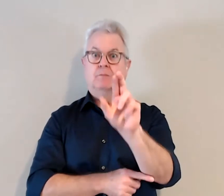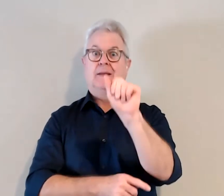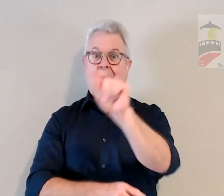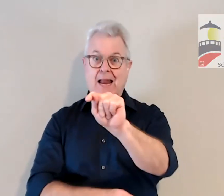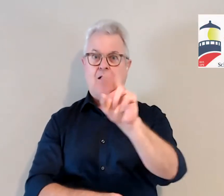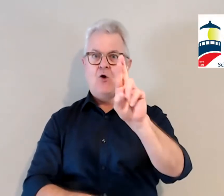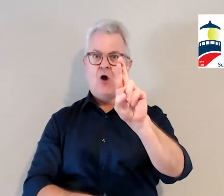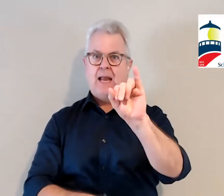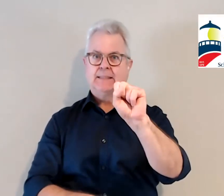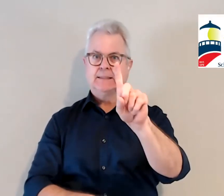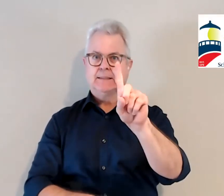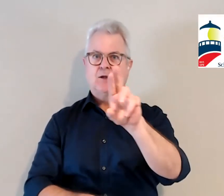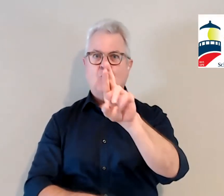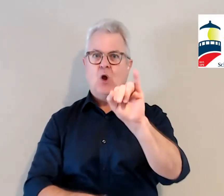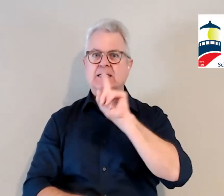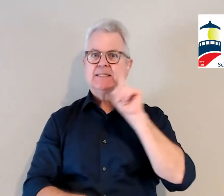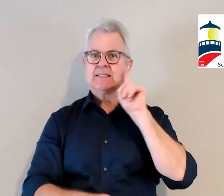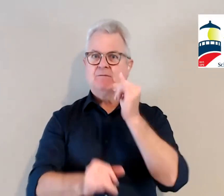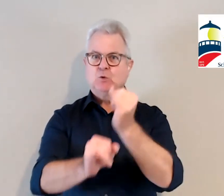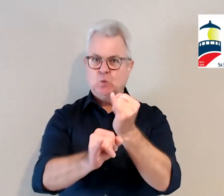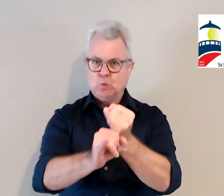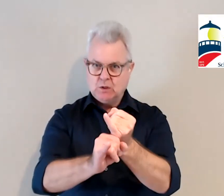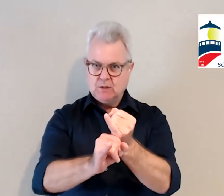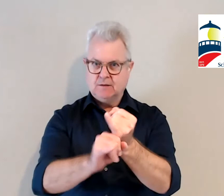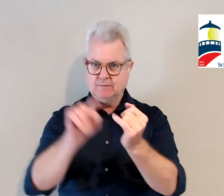by Pfizer at the Rhode Island School for the Deaf.